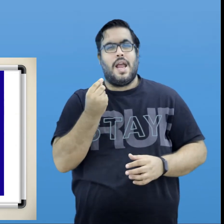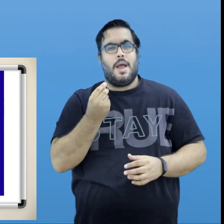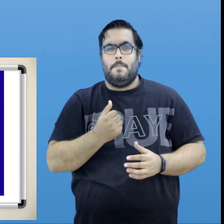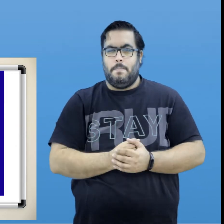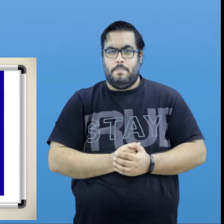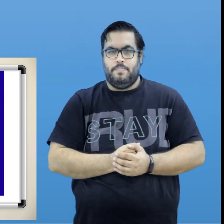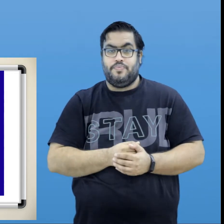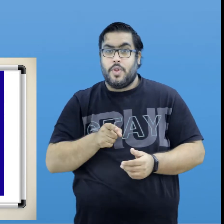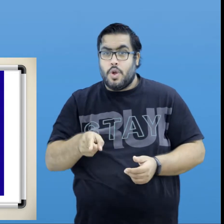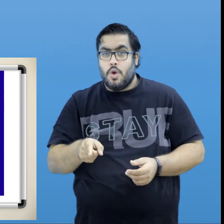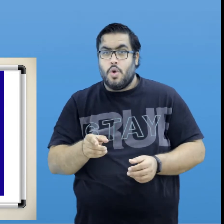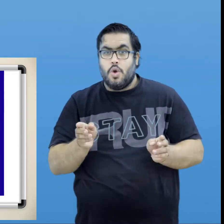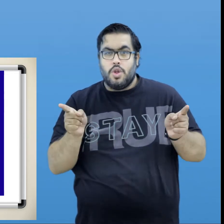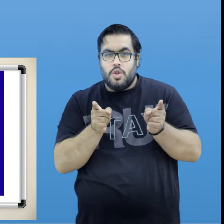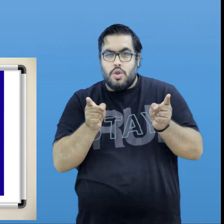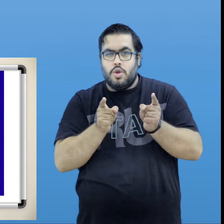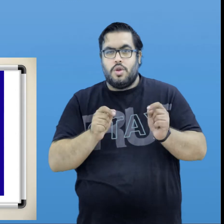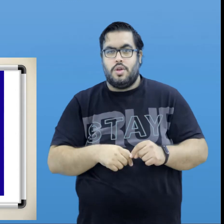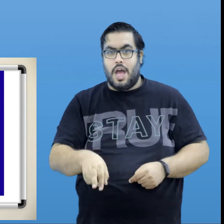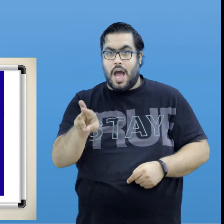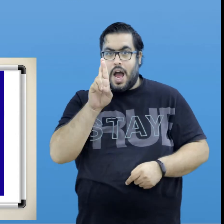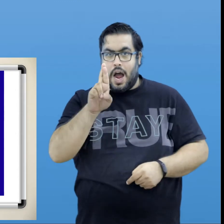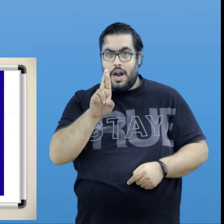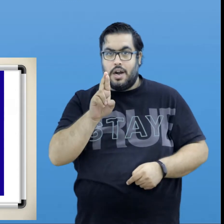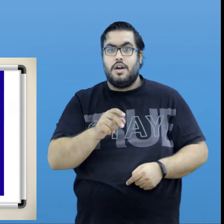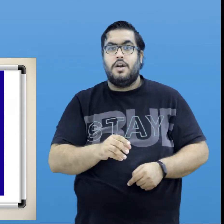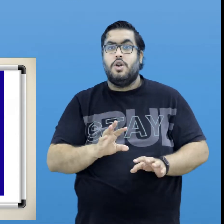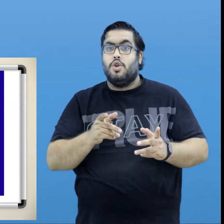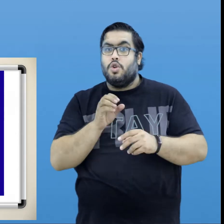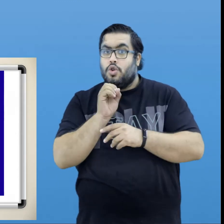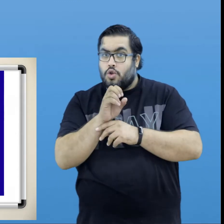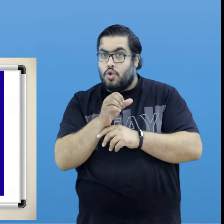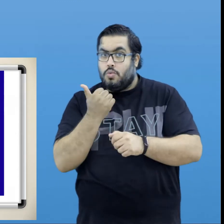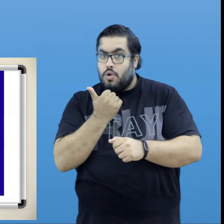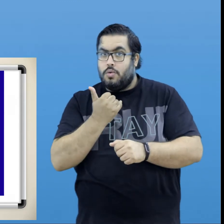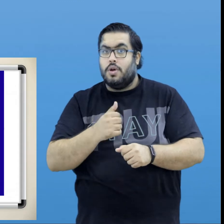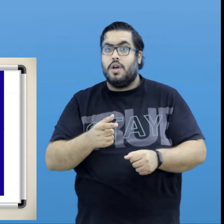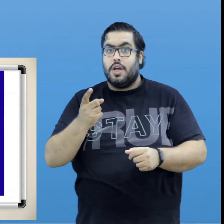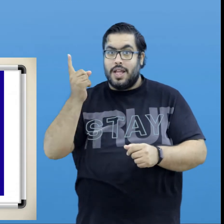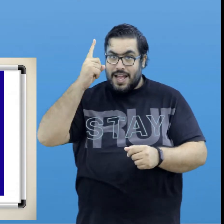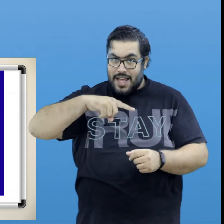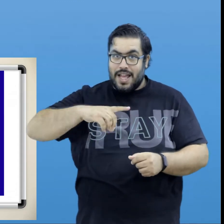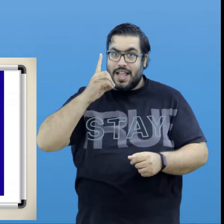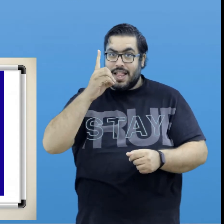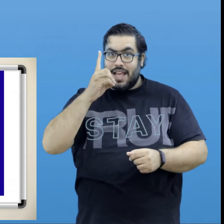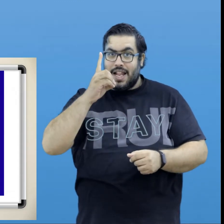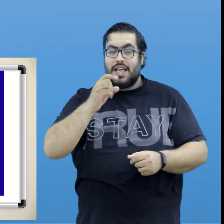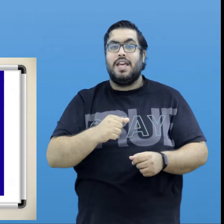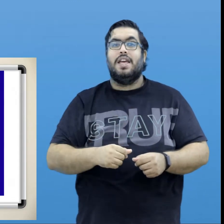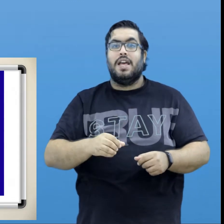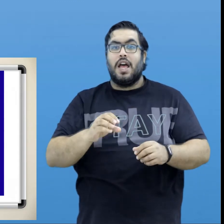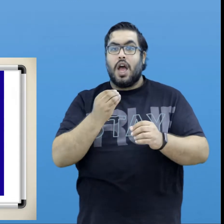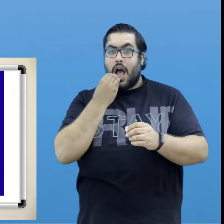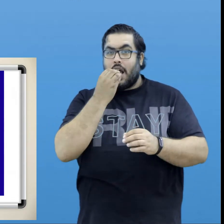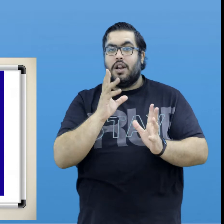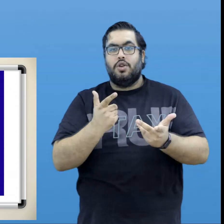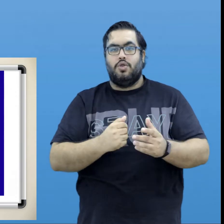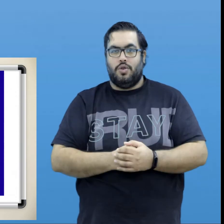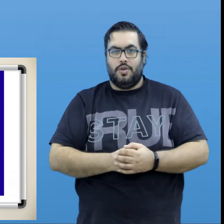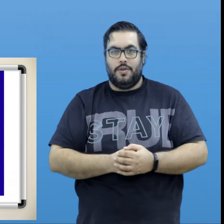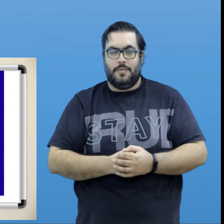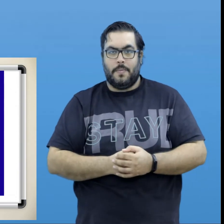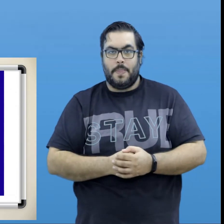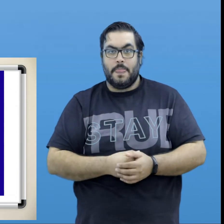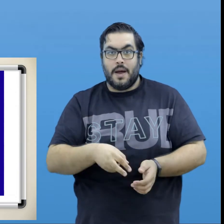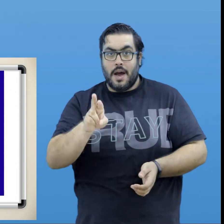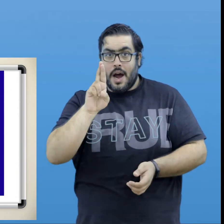is an abbreviation, and it means recommended daily allowance. For example, RDAs are